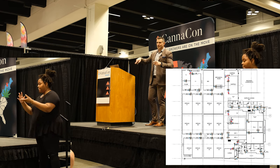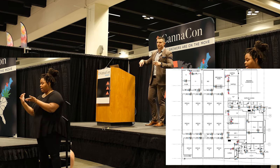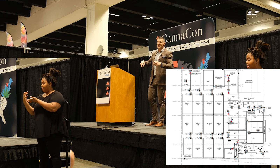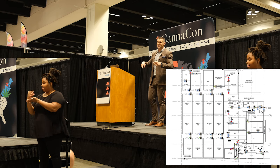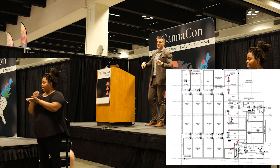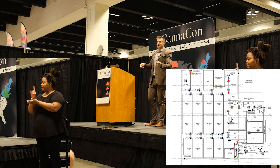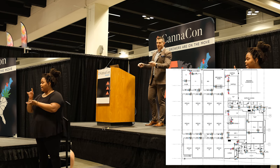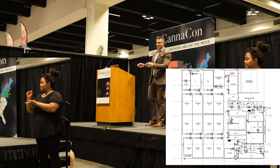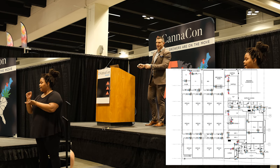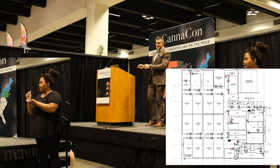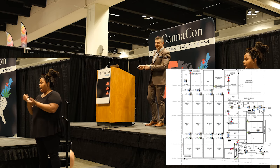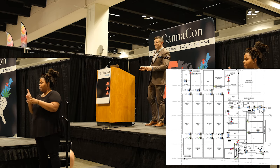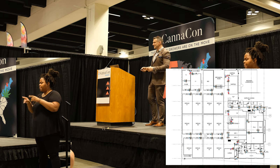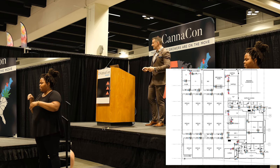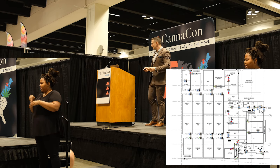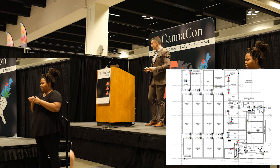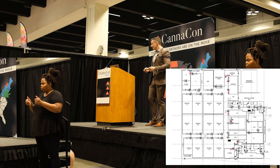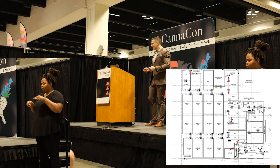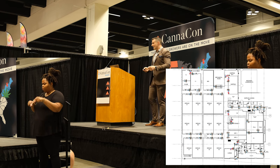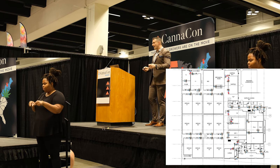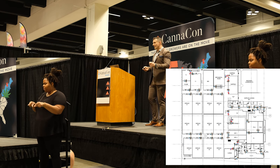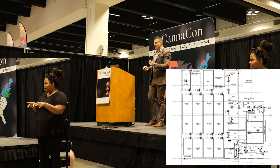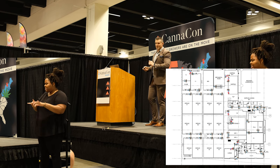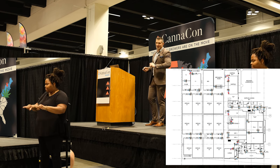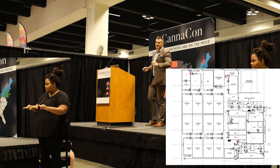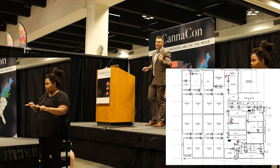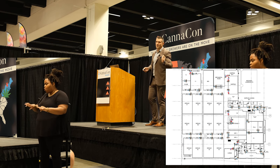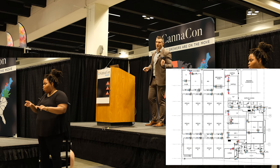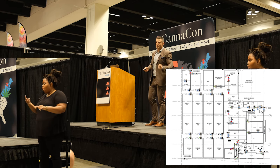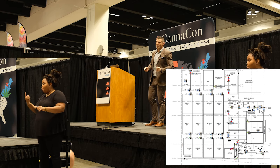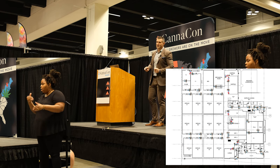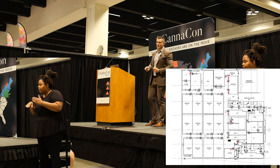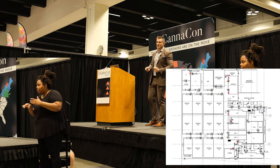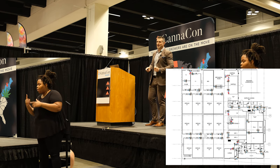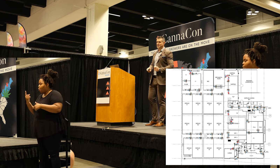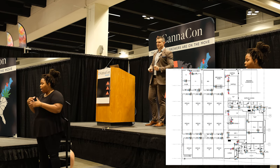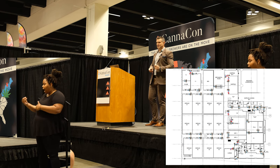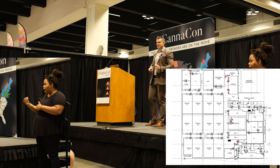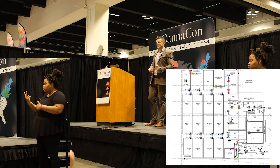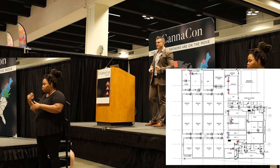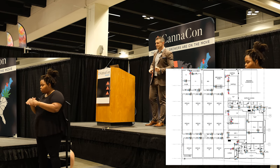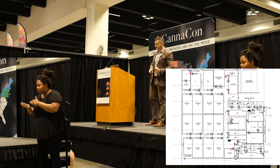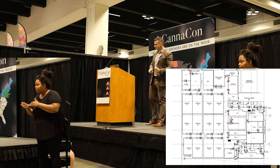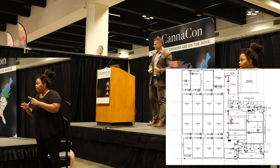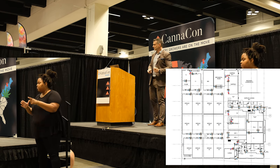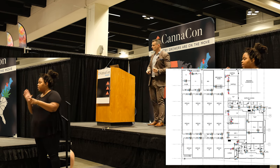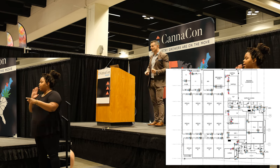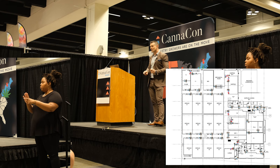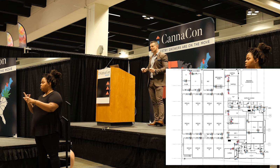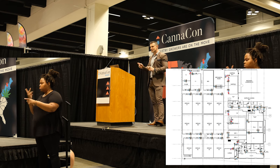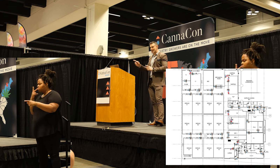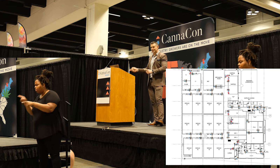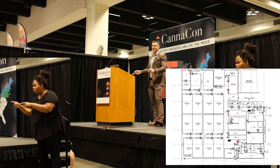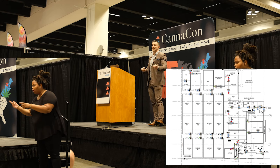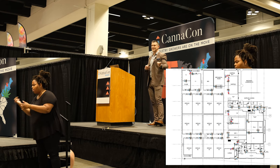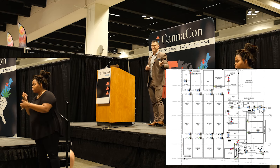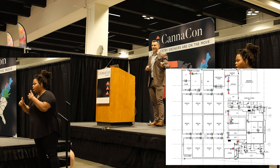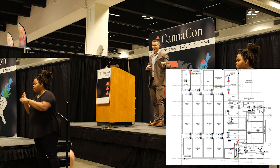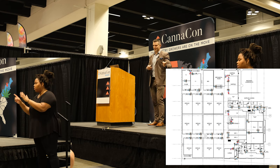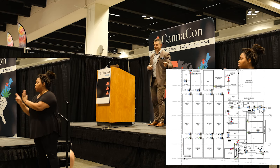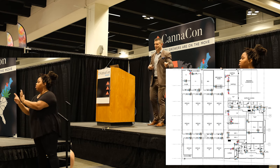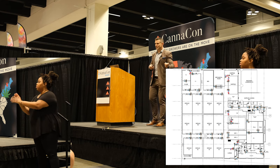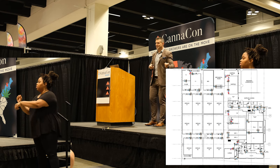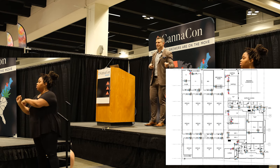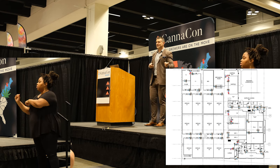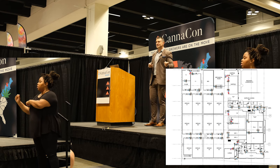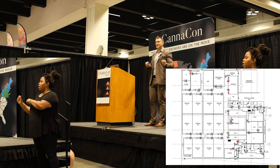folks are in a room based on who's sort of buzzed in and buzzed out, they can alarm automatically when the last person leaves. If you tailgate